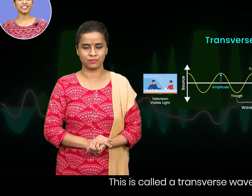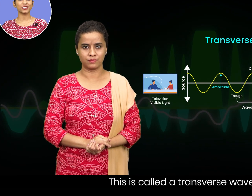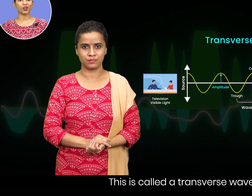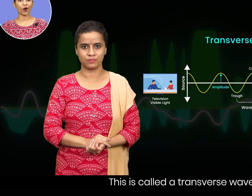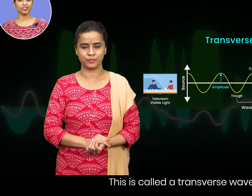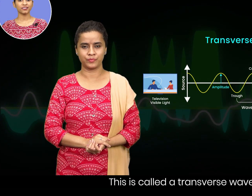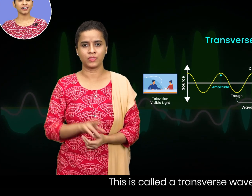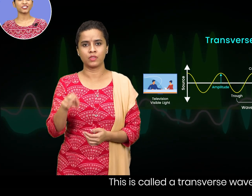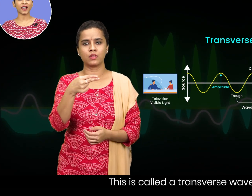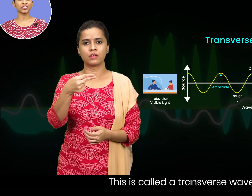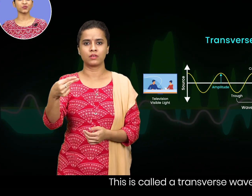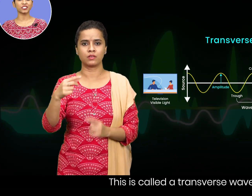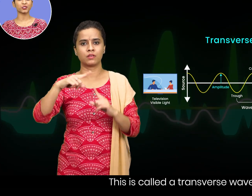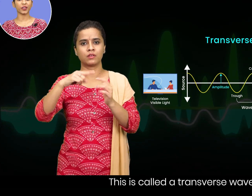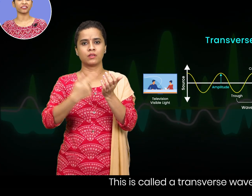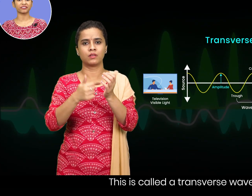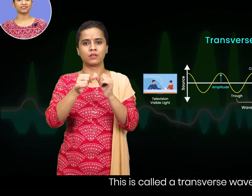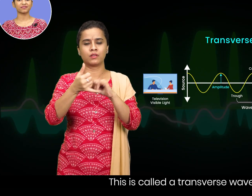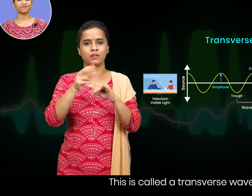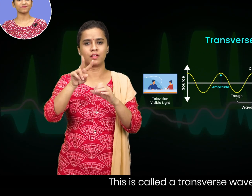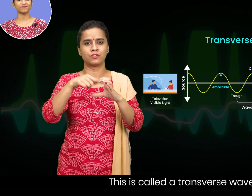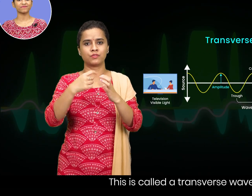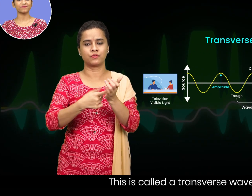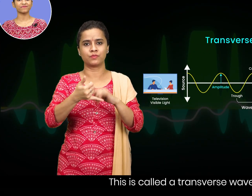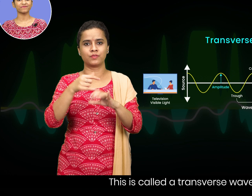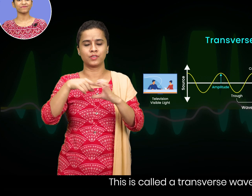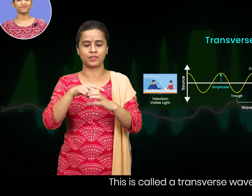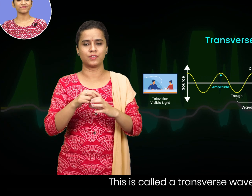This is called a transverse wave.